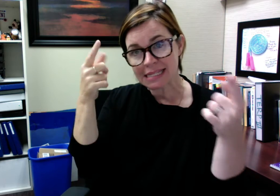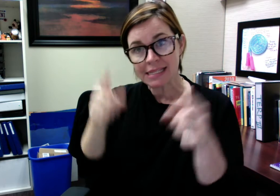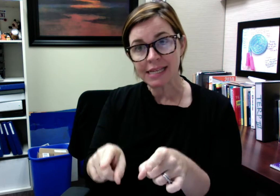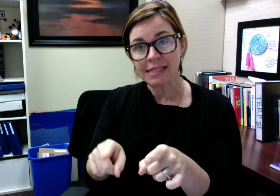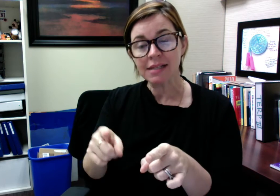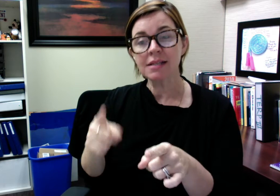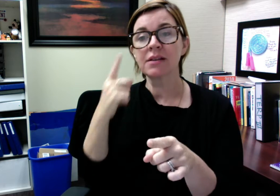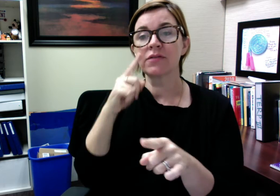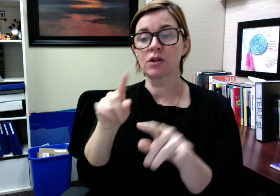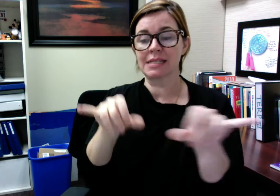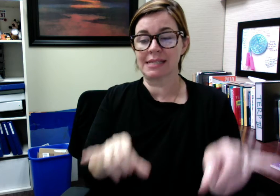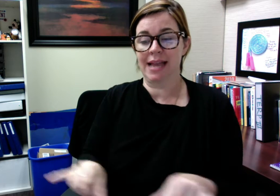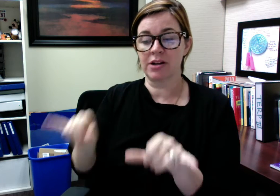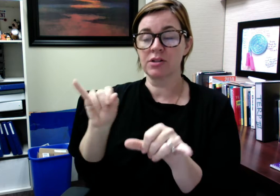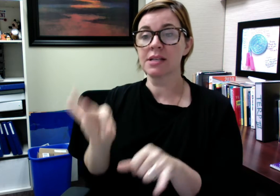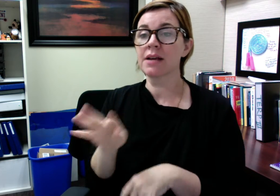language interpreters.